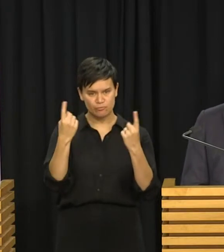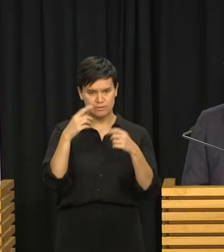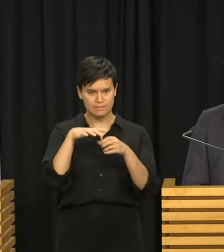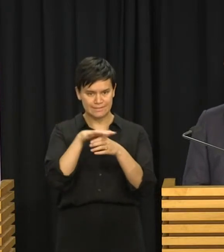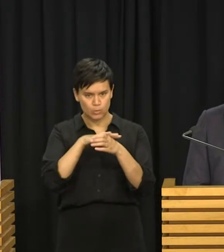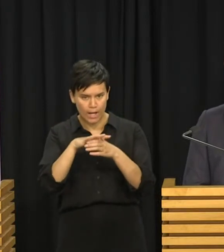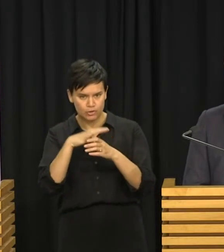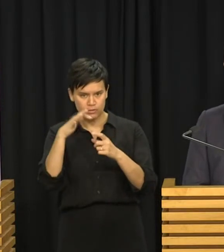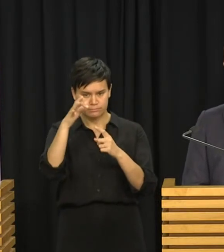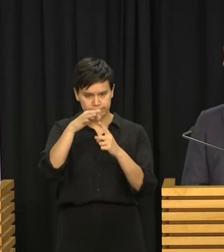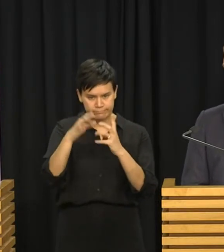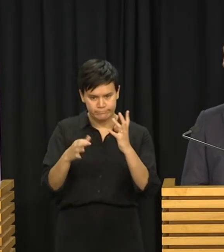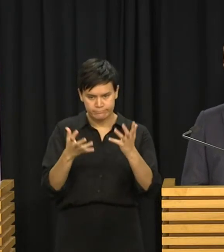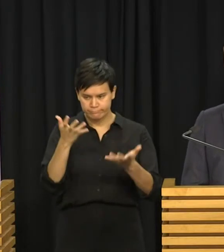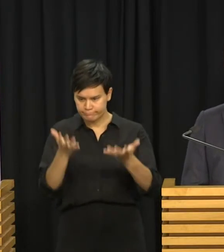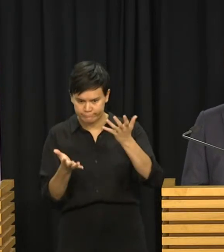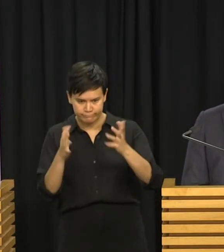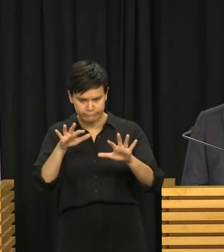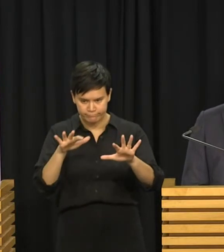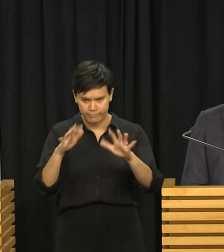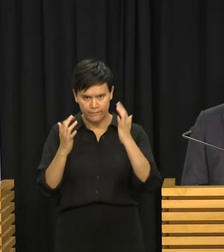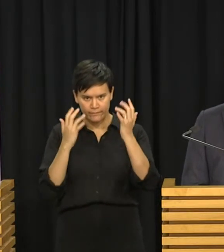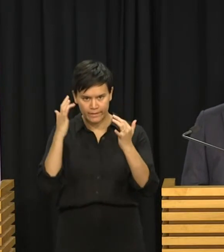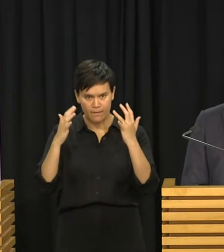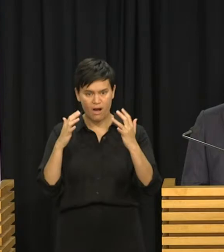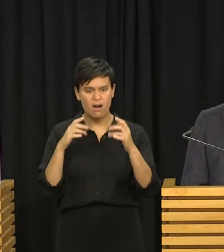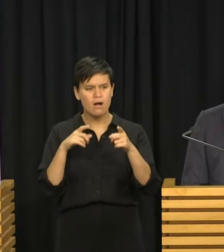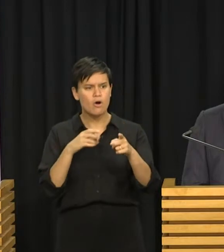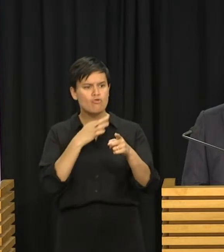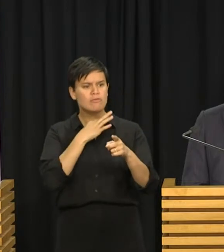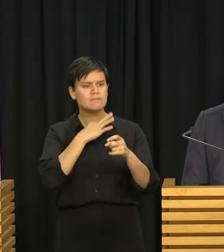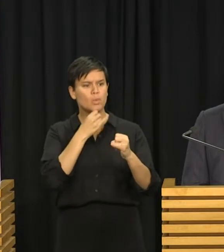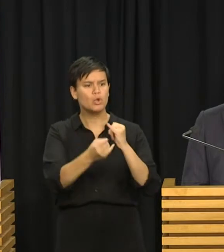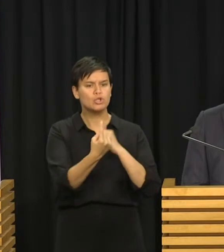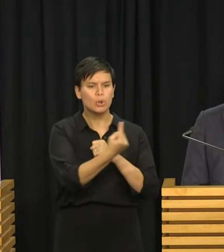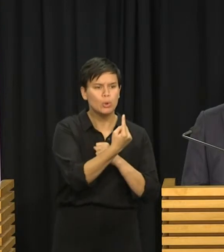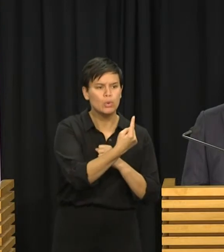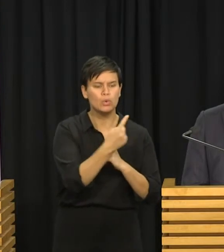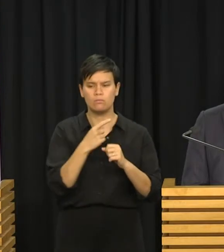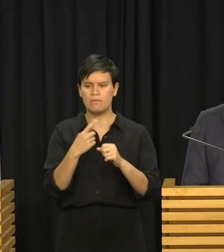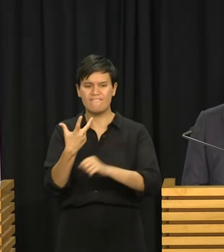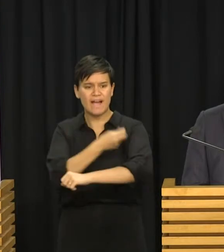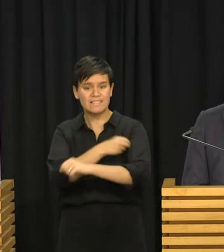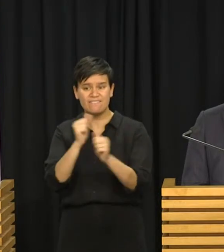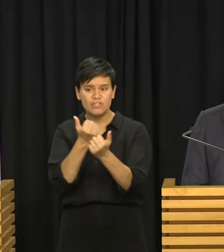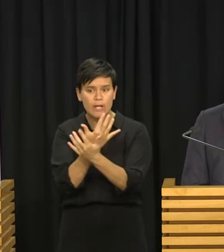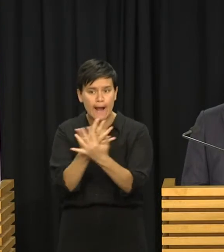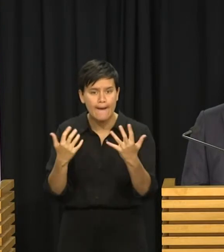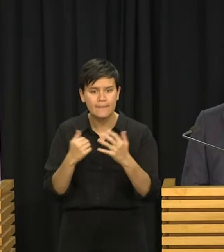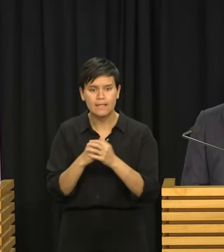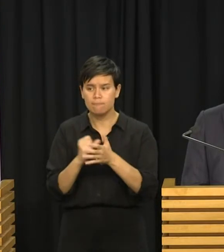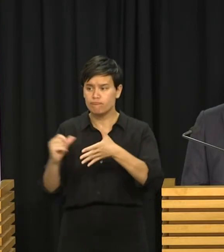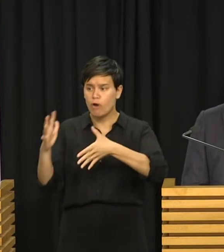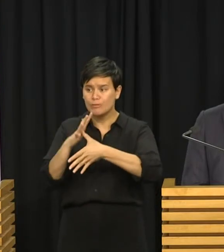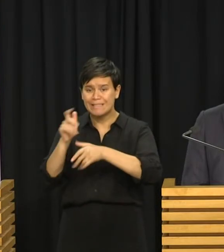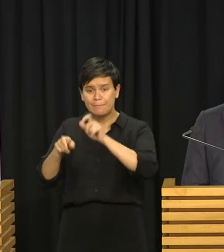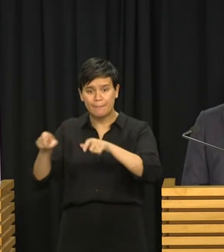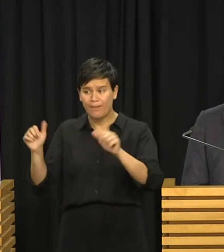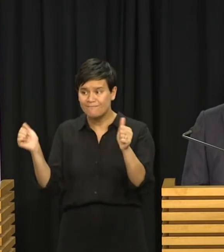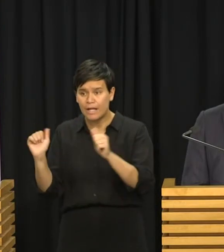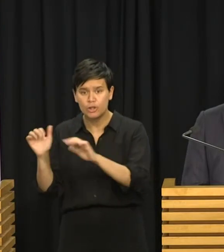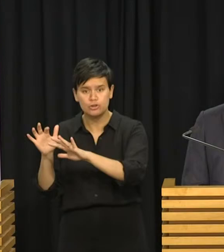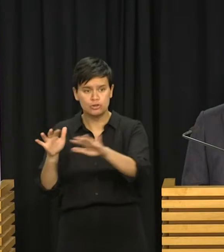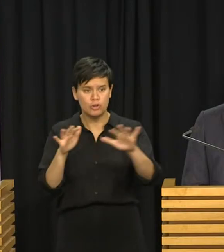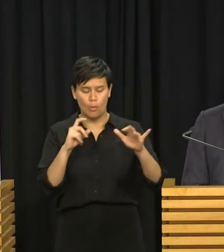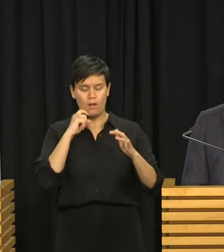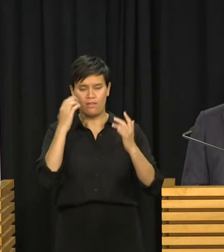including at-risk groups and how many we have managed to vaccinate at that time and whether we've prioritised people we need to prioritise. These are all the tricky